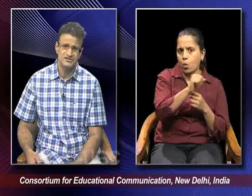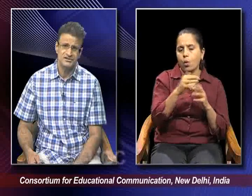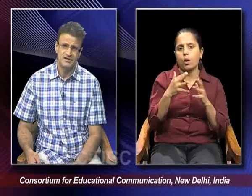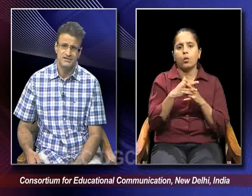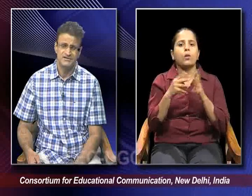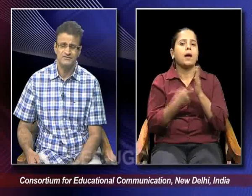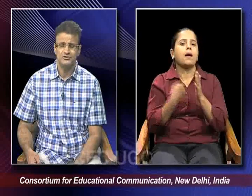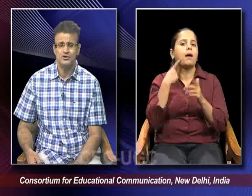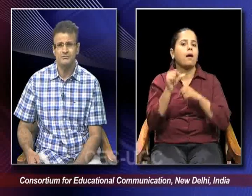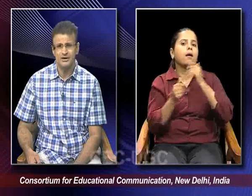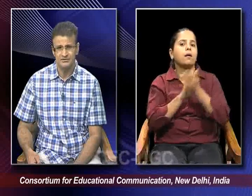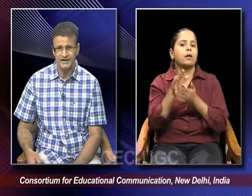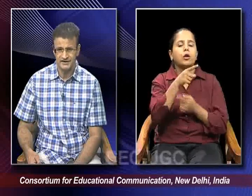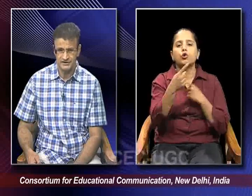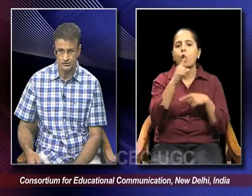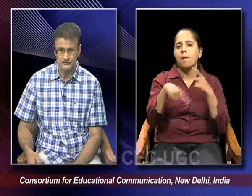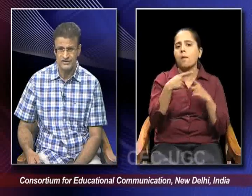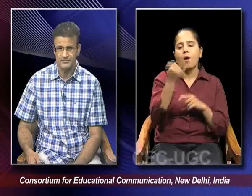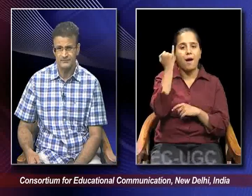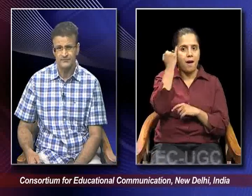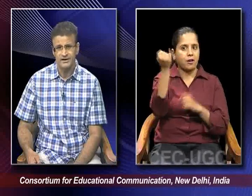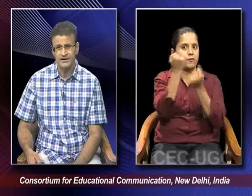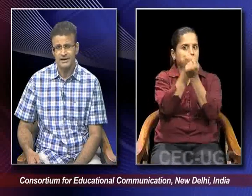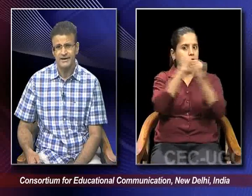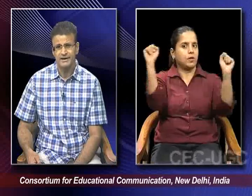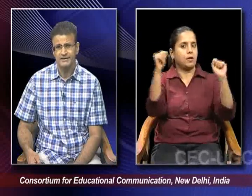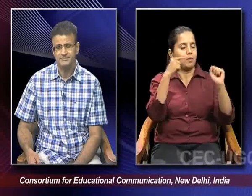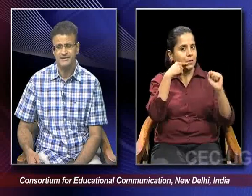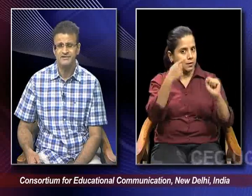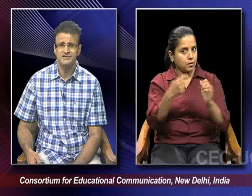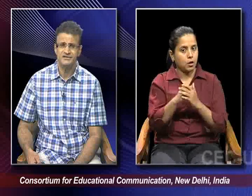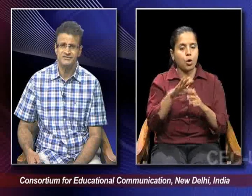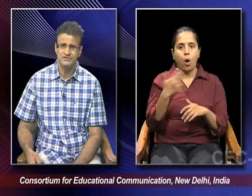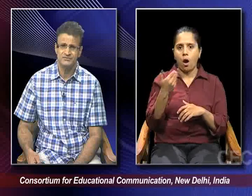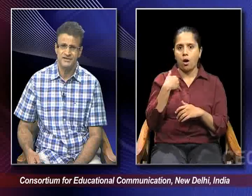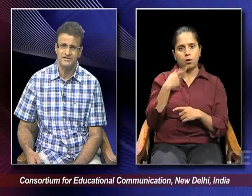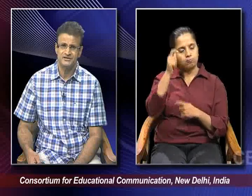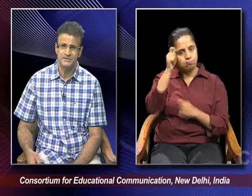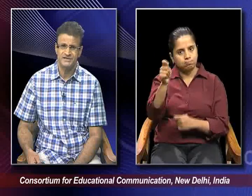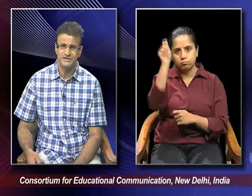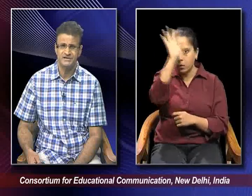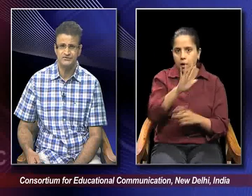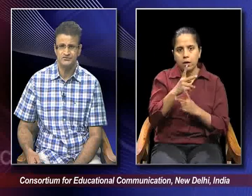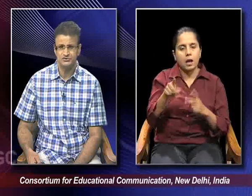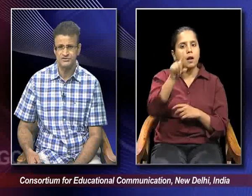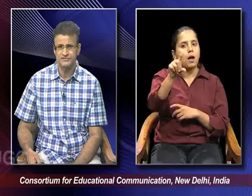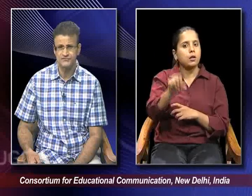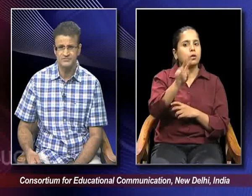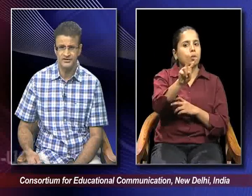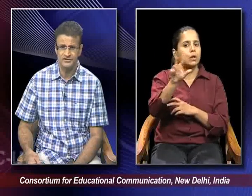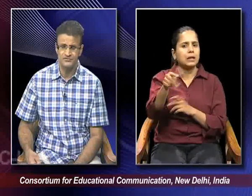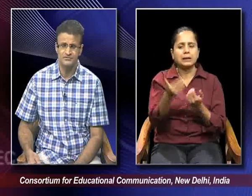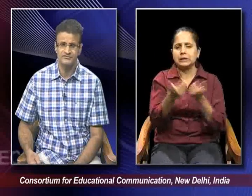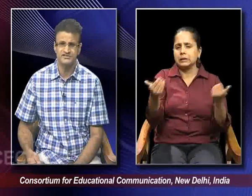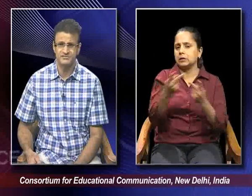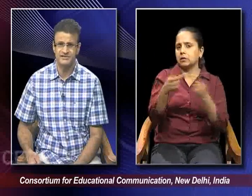censors when they were talking about the ideas of freedom. And Patriot, another film in 1928, which was different from the